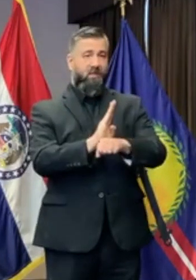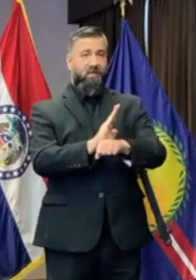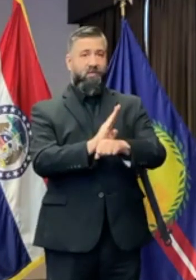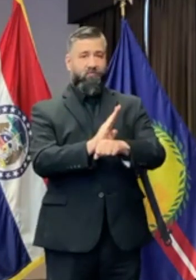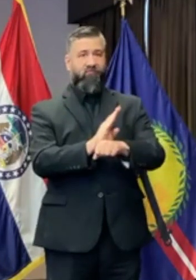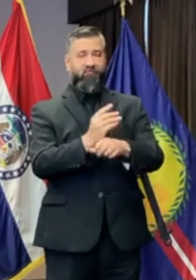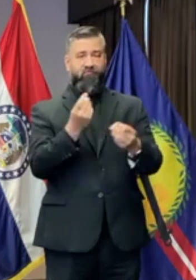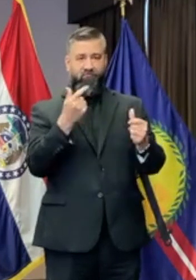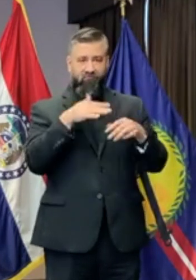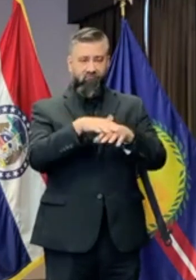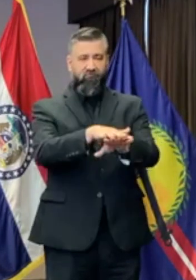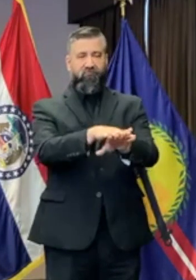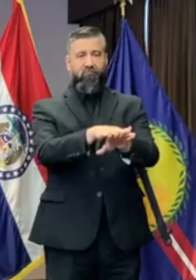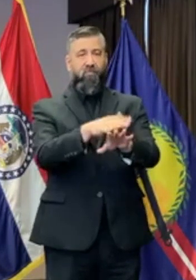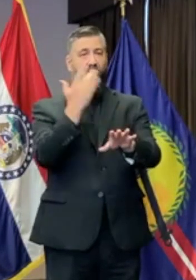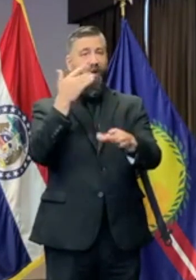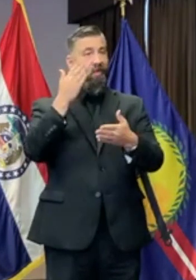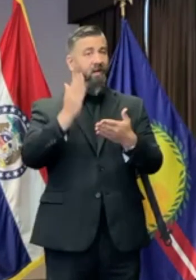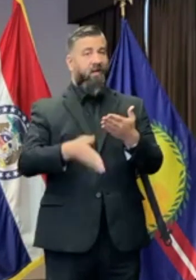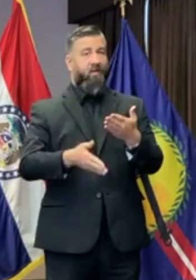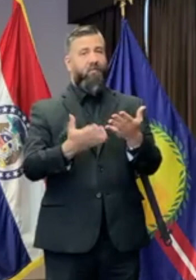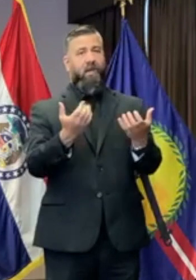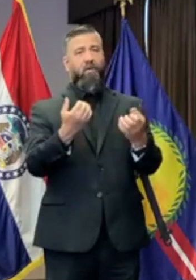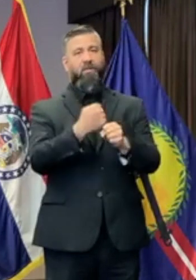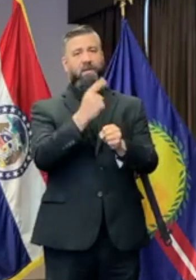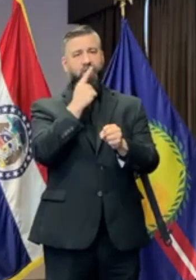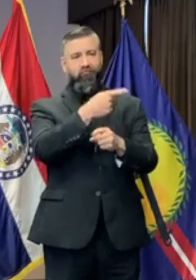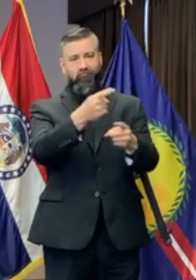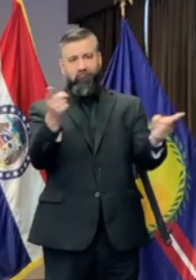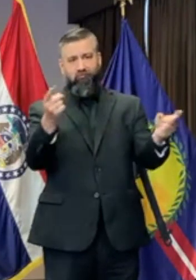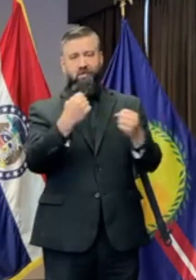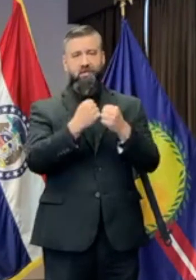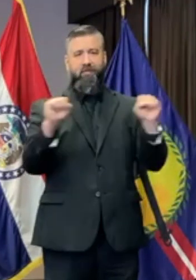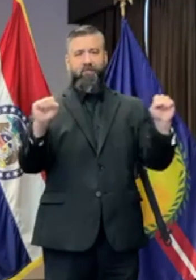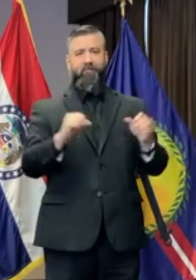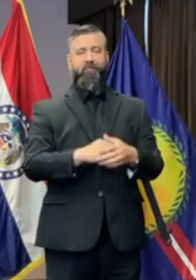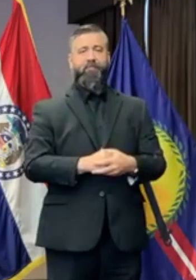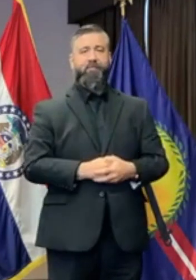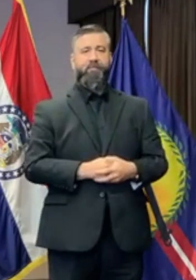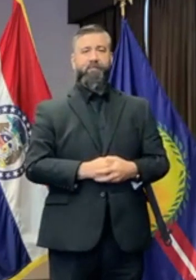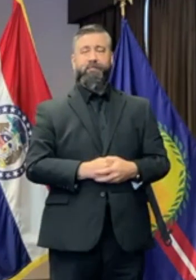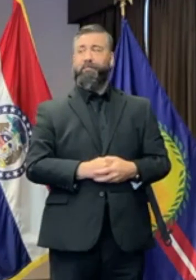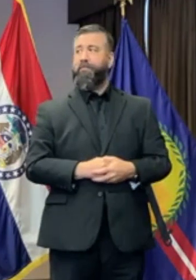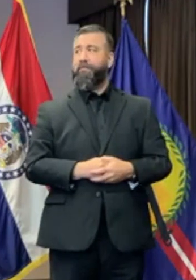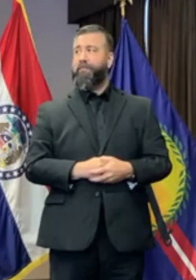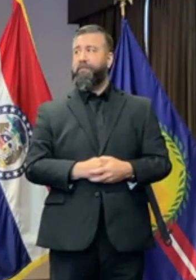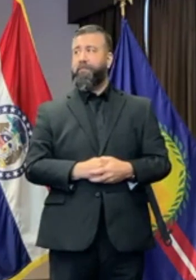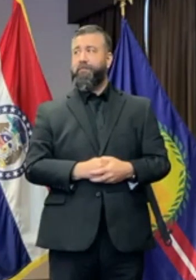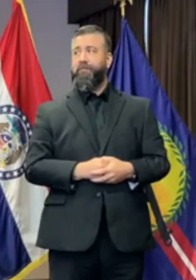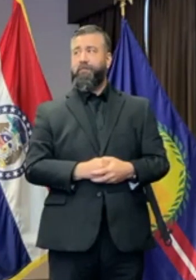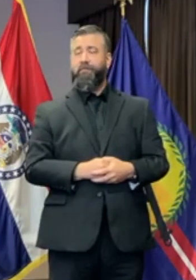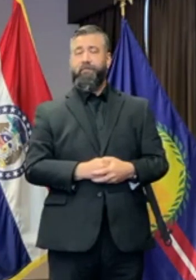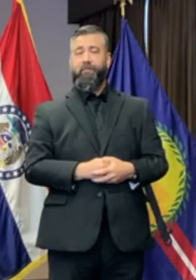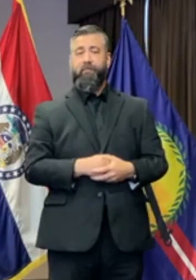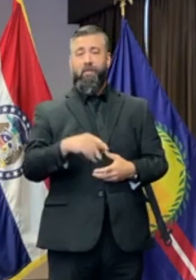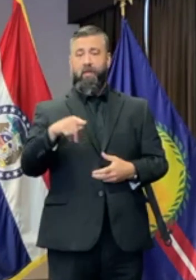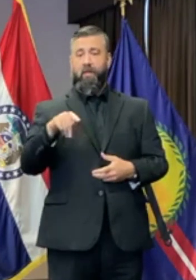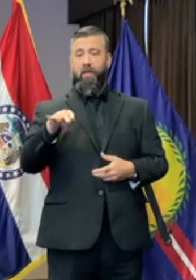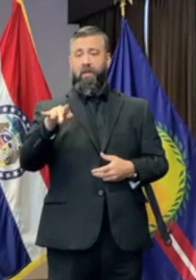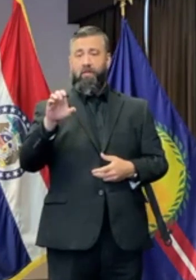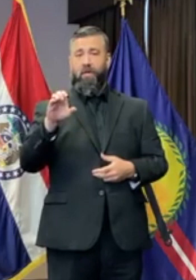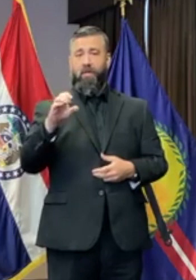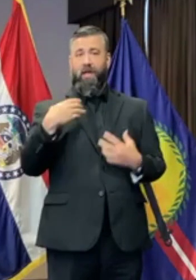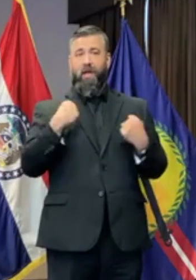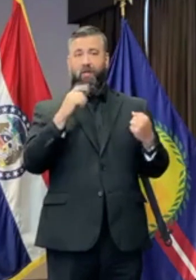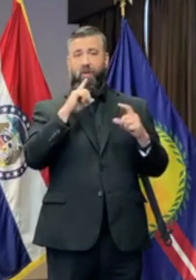have fallen quickly in line because in the end, they just want to keep people safe. The public health orders say that events over 500